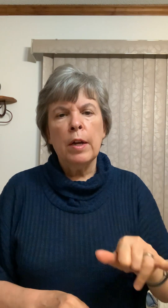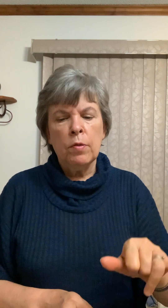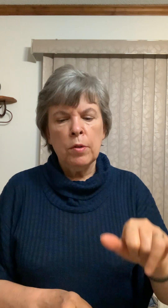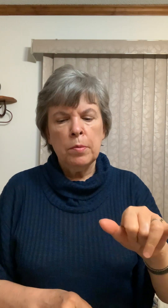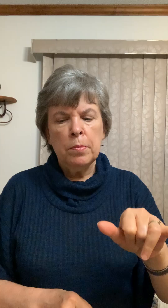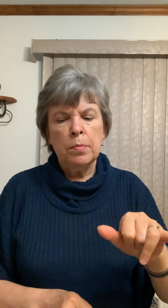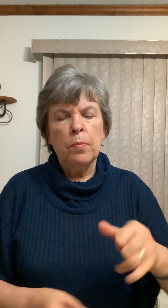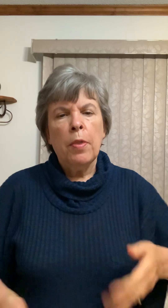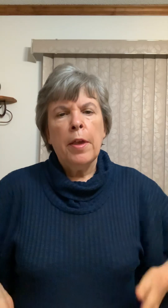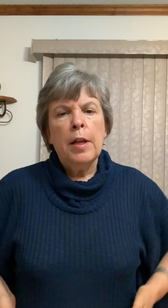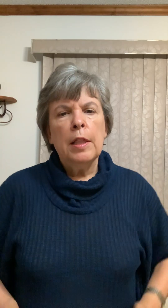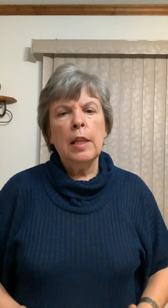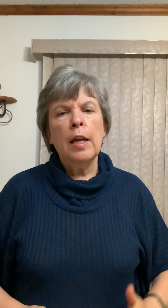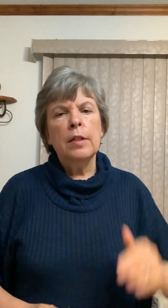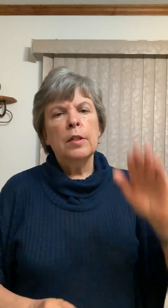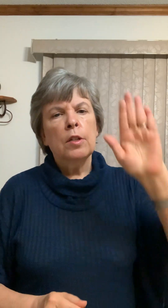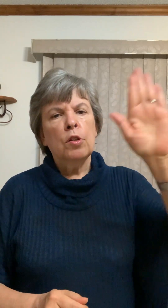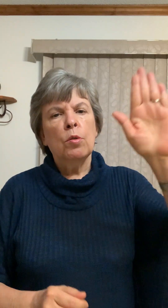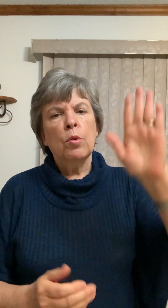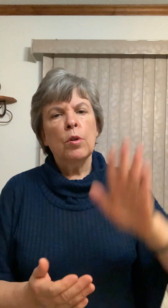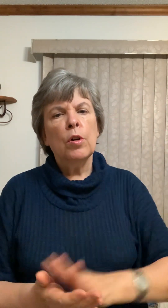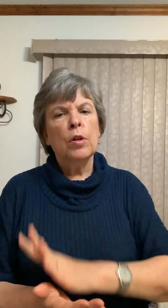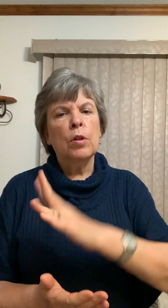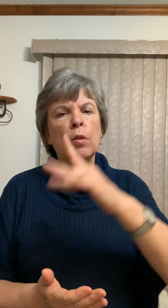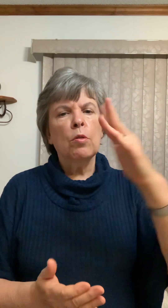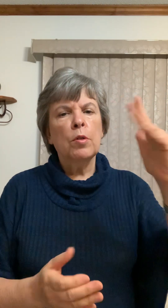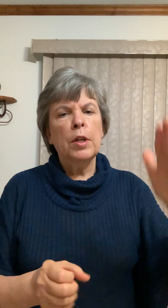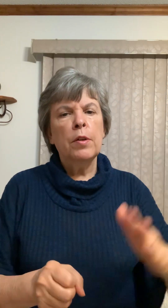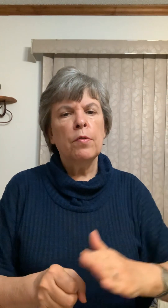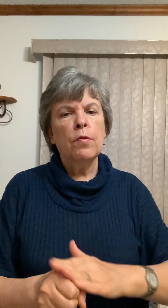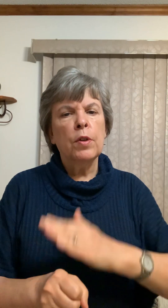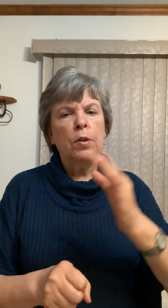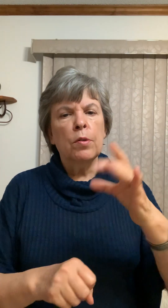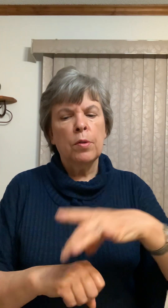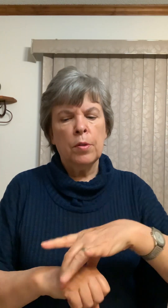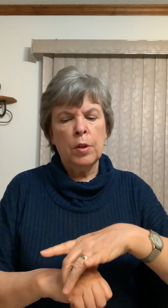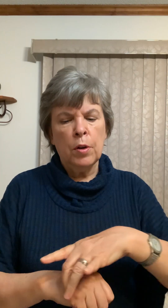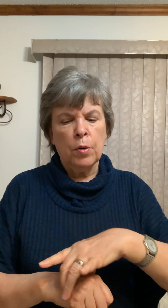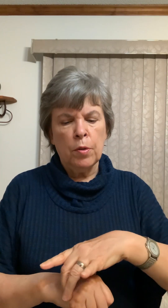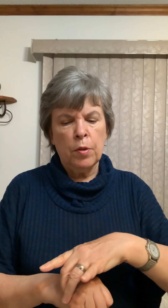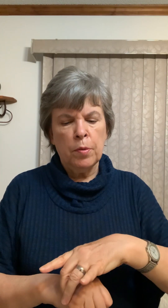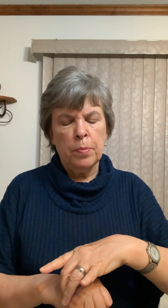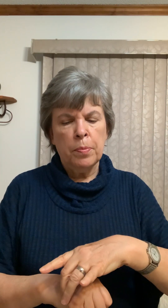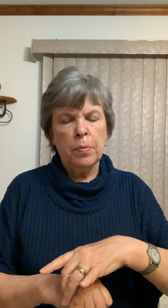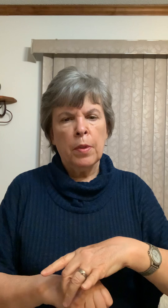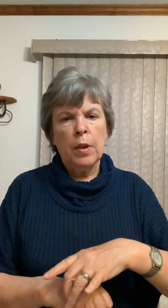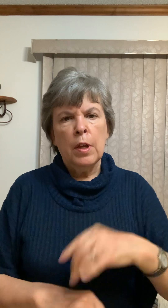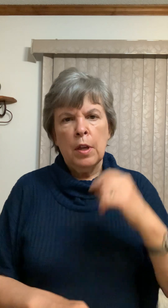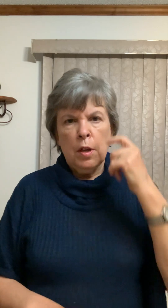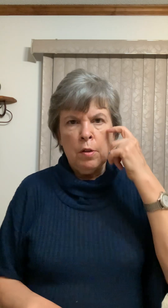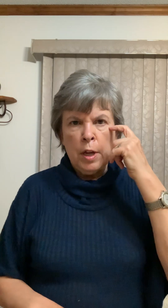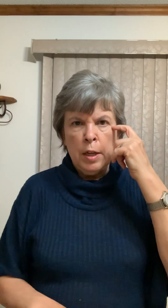forever. Let your glory fill the earth. Okay, and